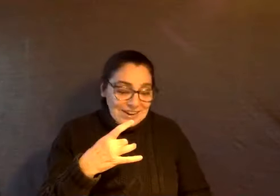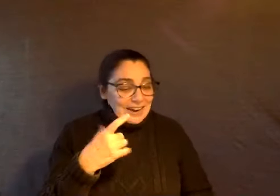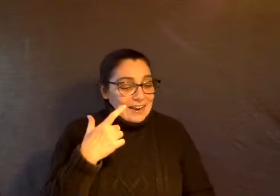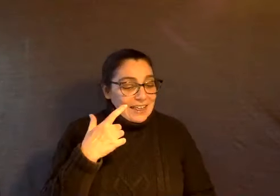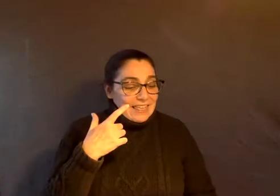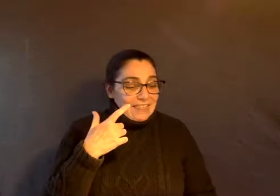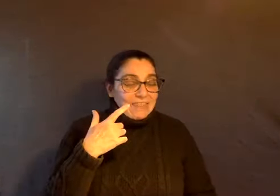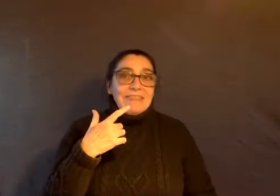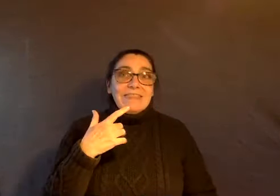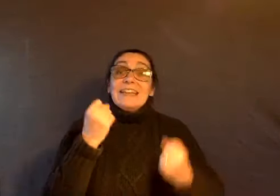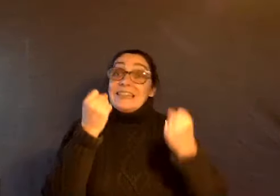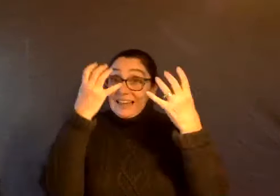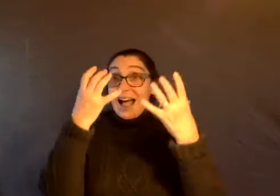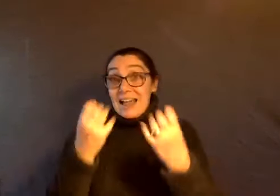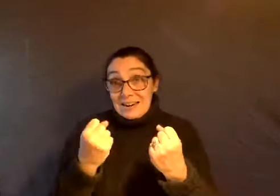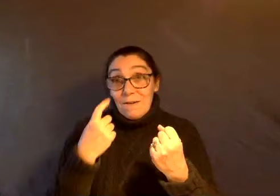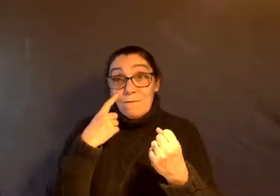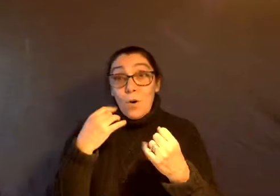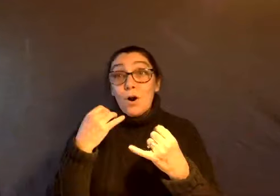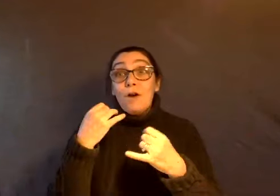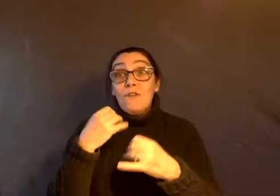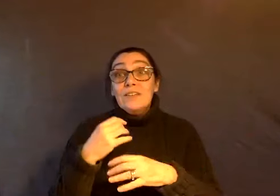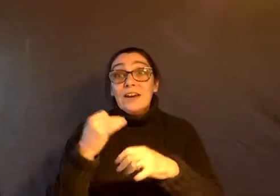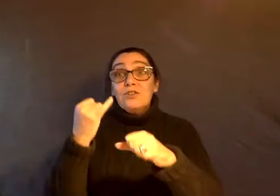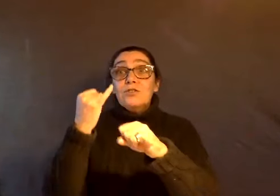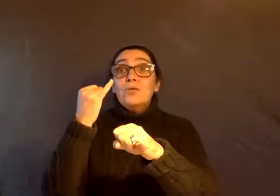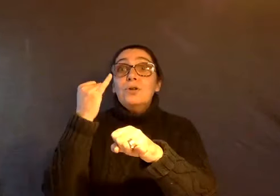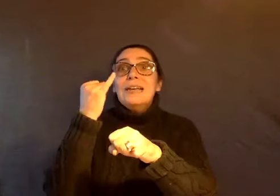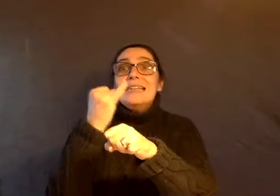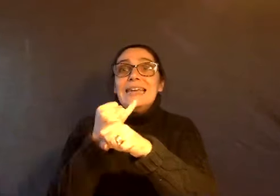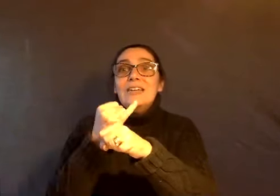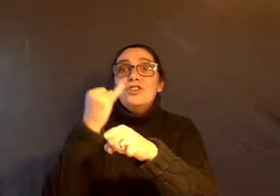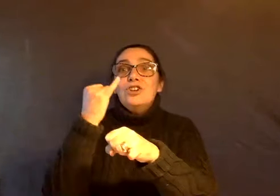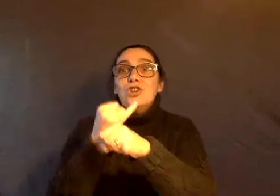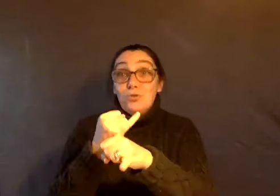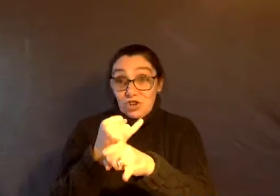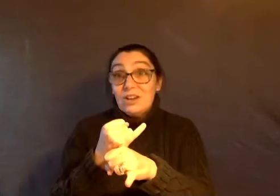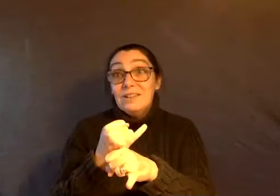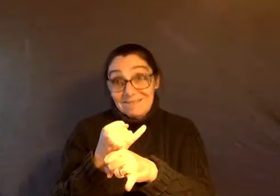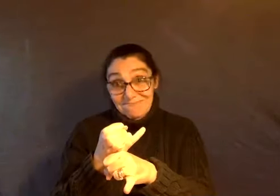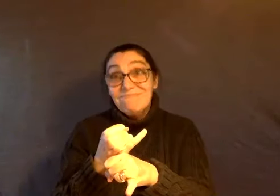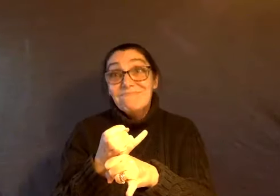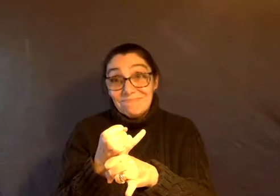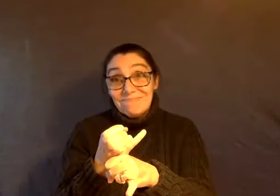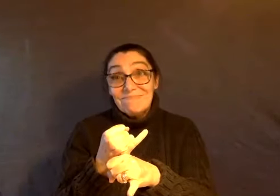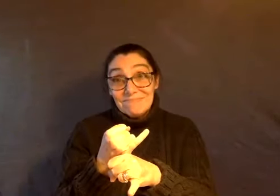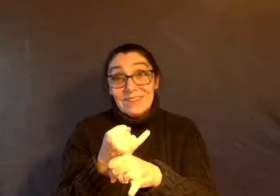Interesting. The sign for a residential school is institution. Isn't